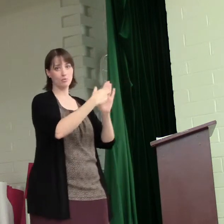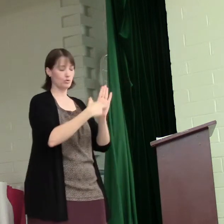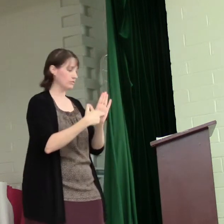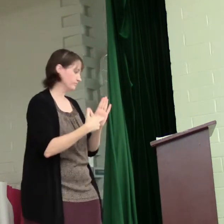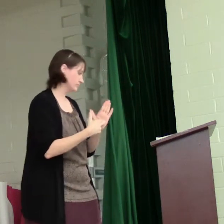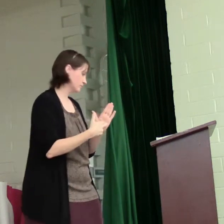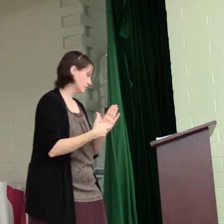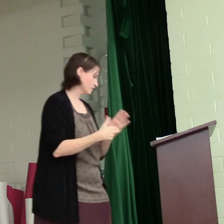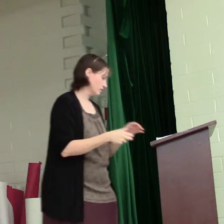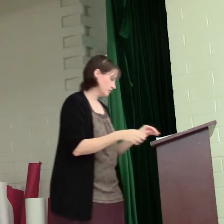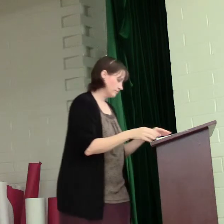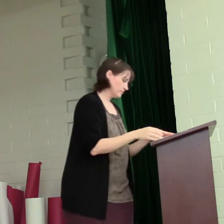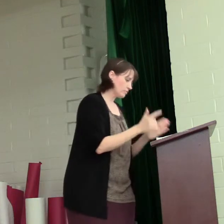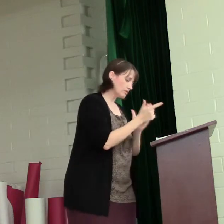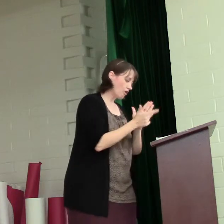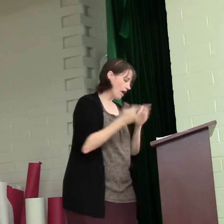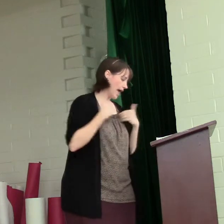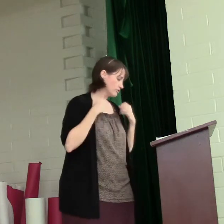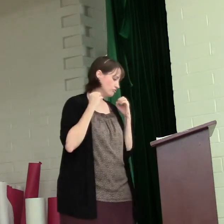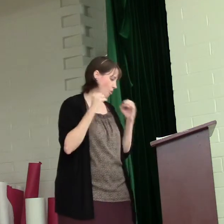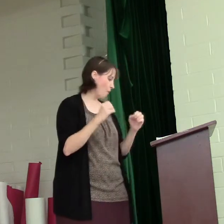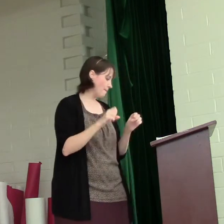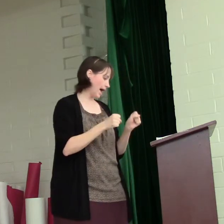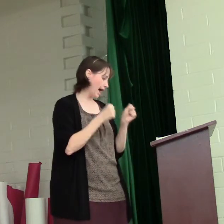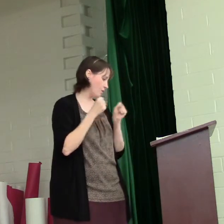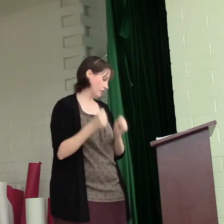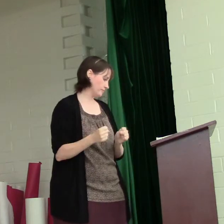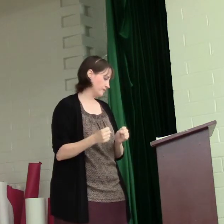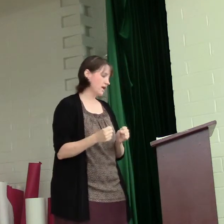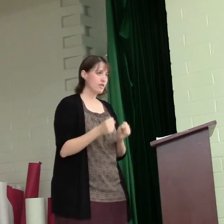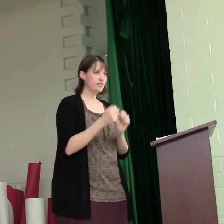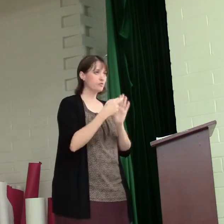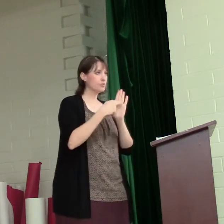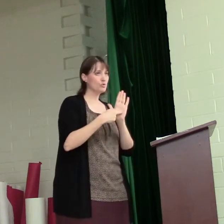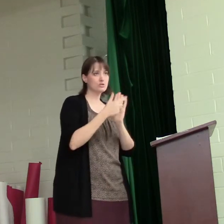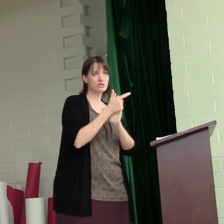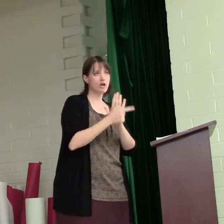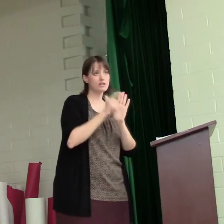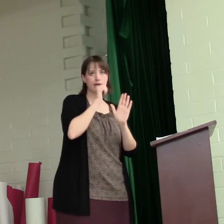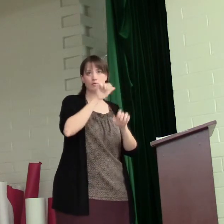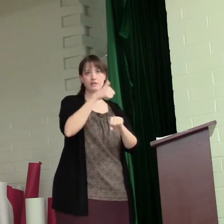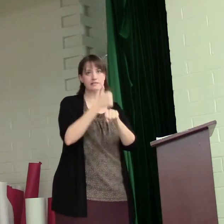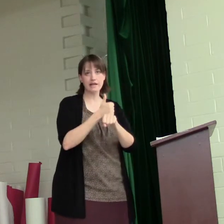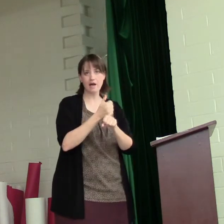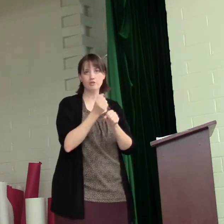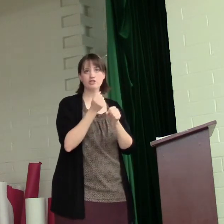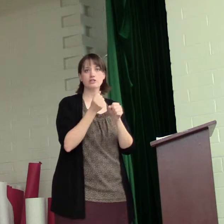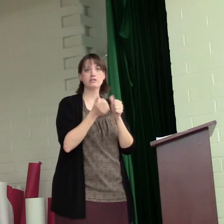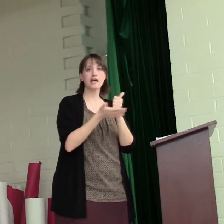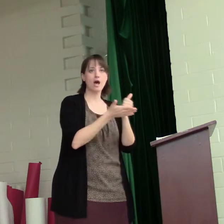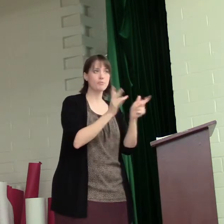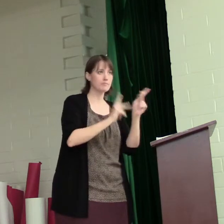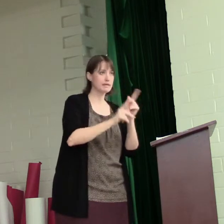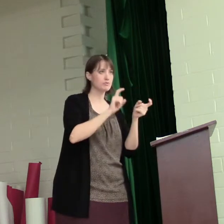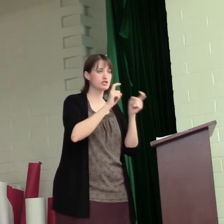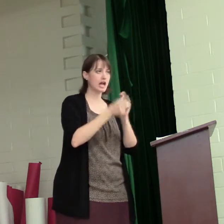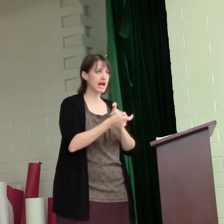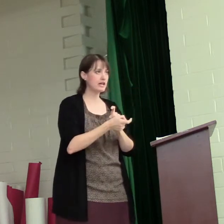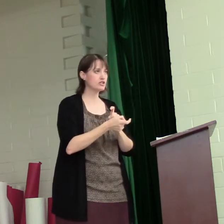rule. So the law has no power. The rules, the laws, they weren't established to help the people change,